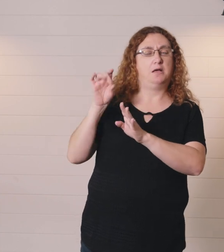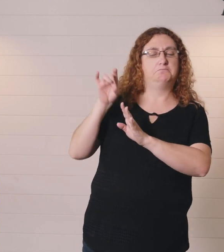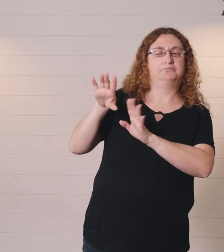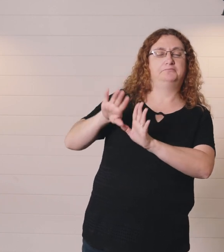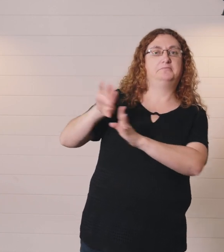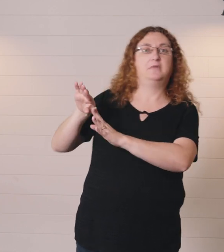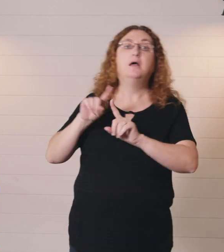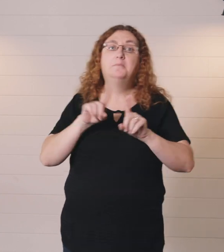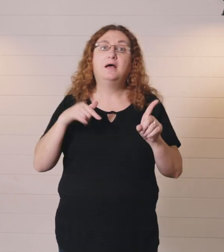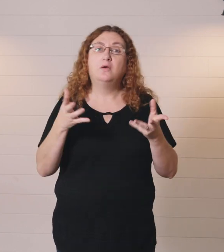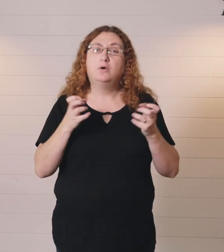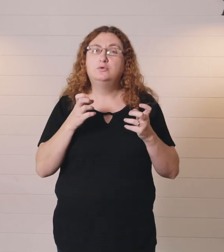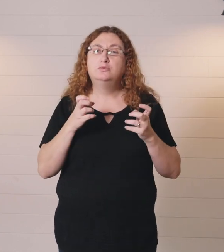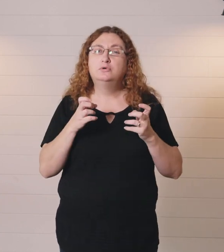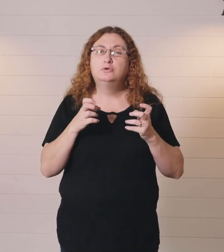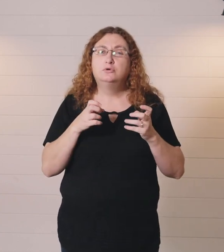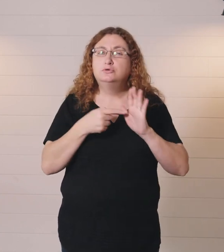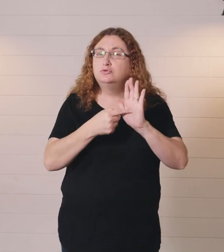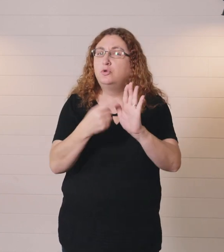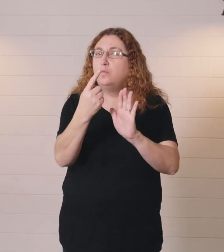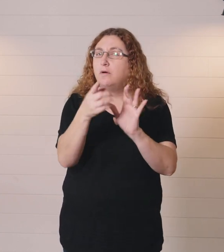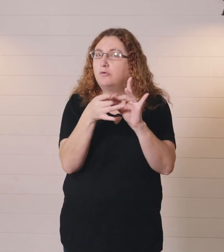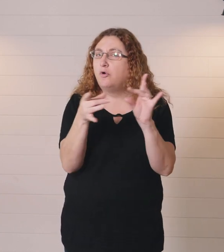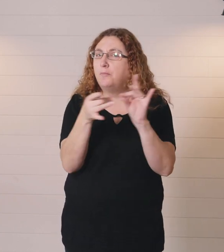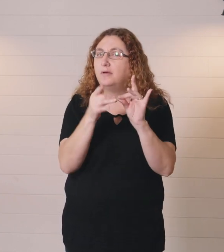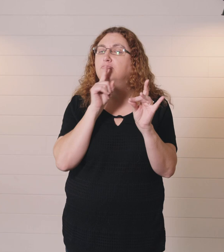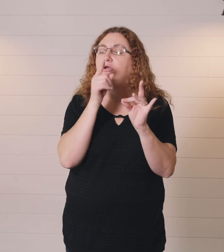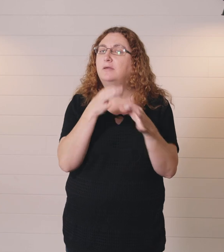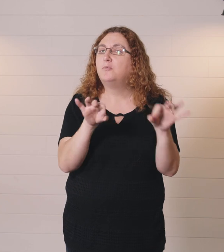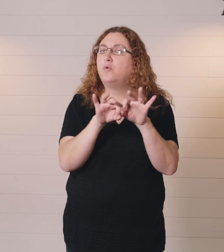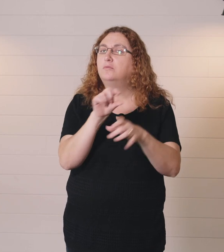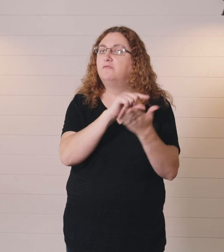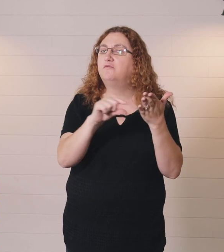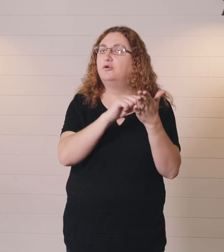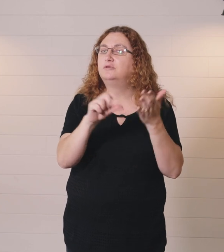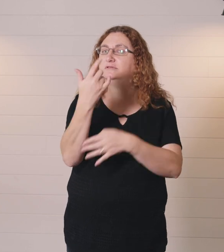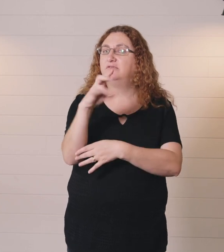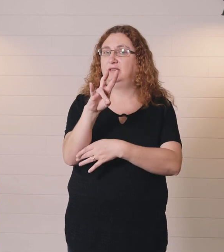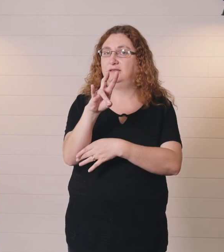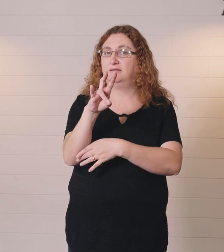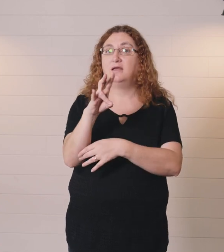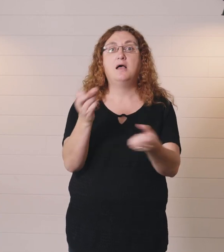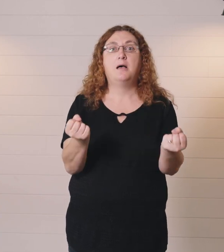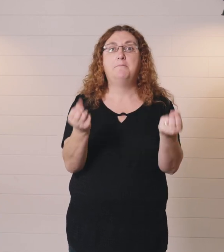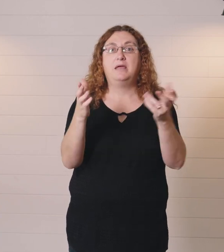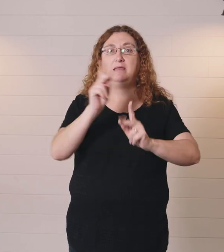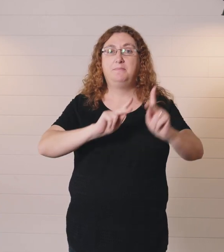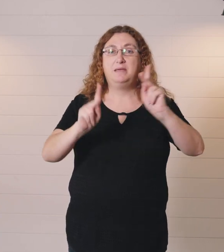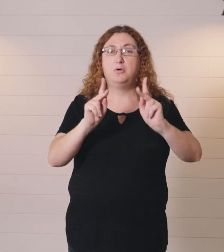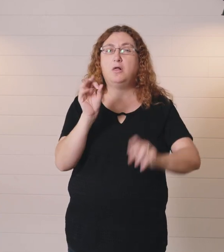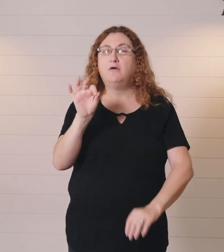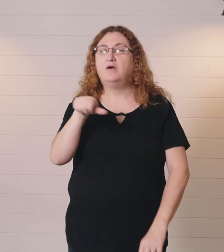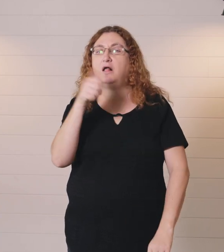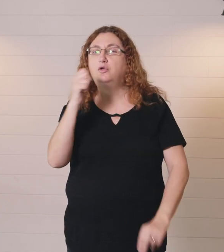to draw attention to one little comment that is incredibly important. Verse 17. Many